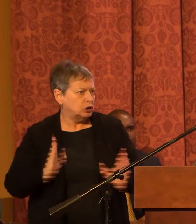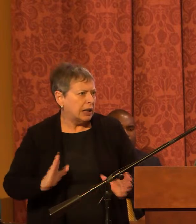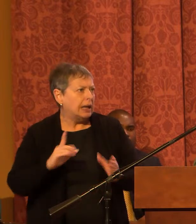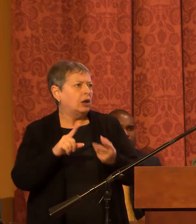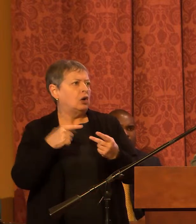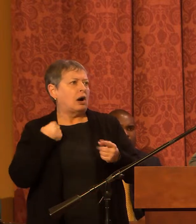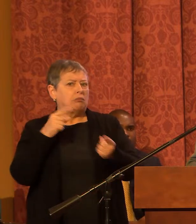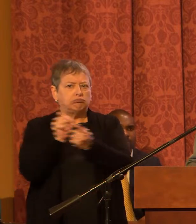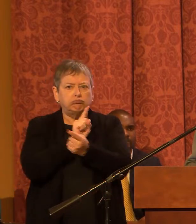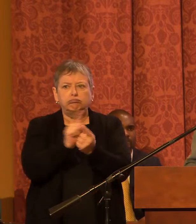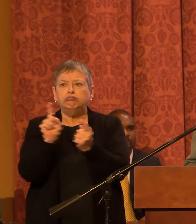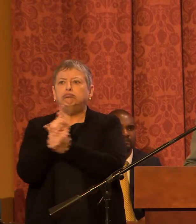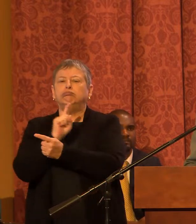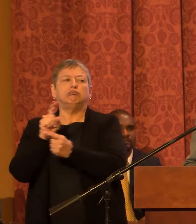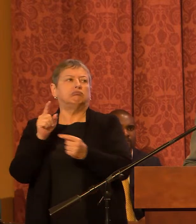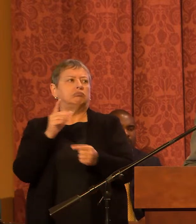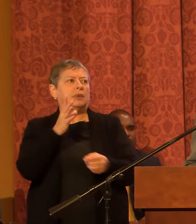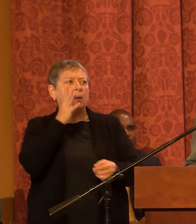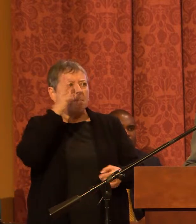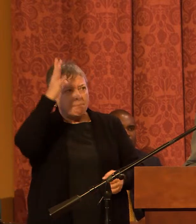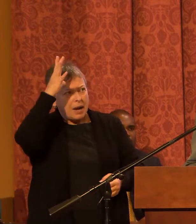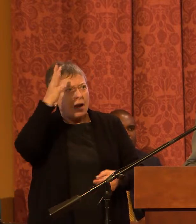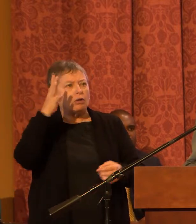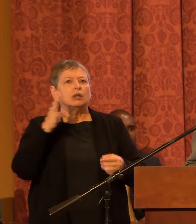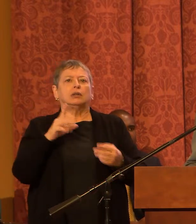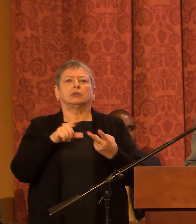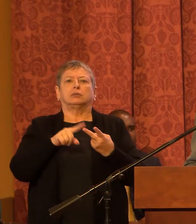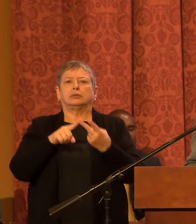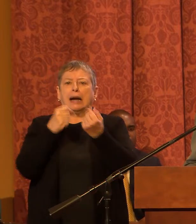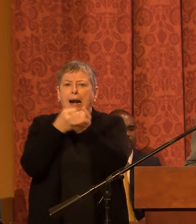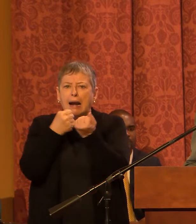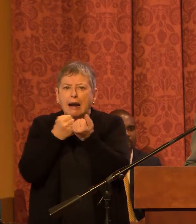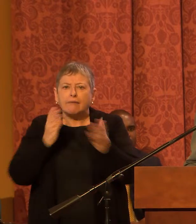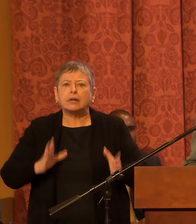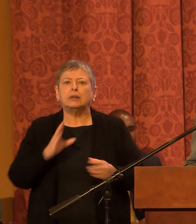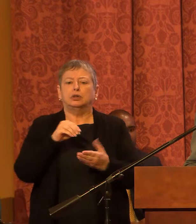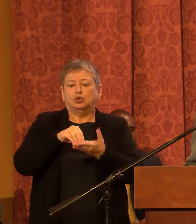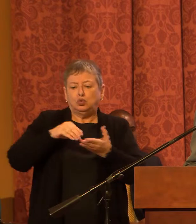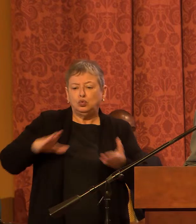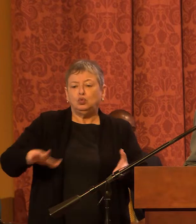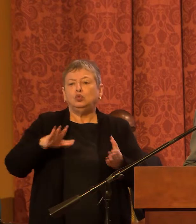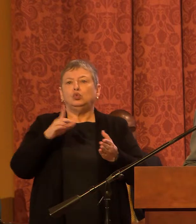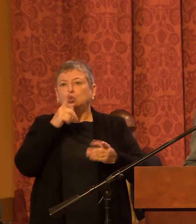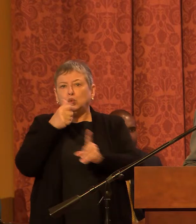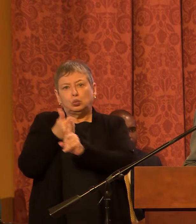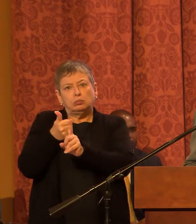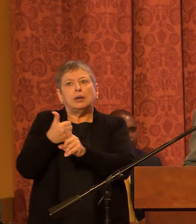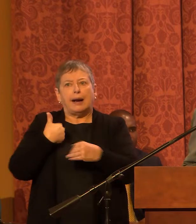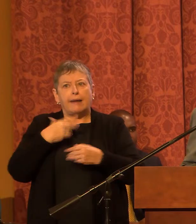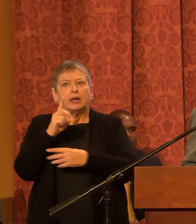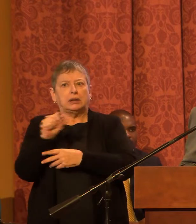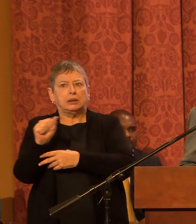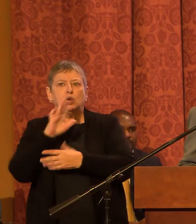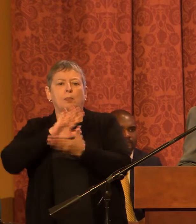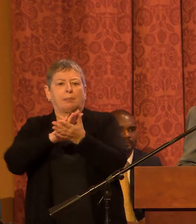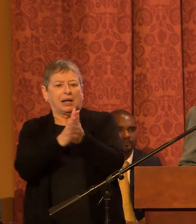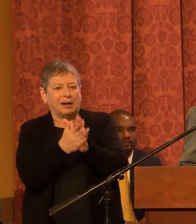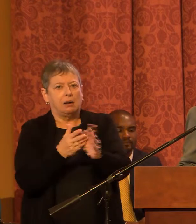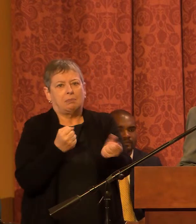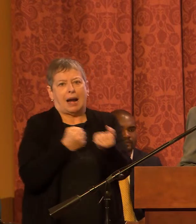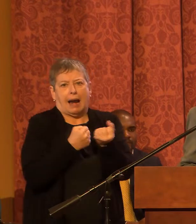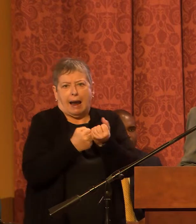way, the parents, the advocates, and the students with disabilities themselves who become advocates as